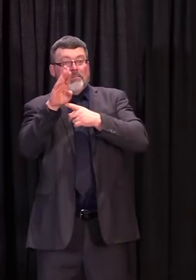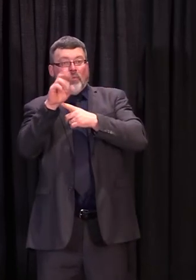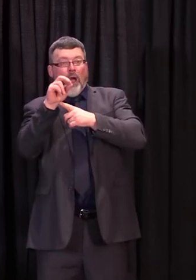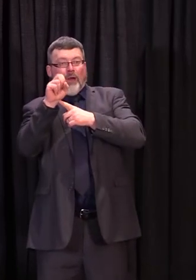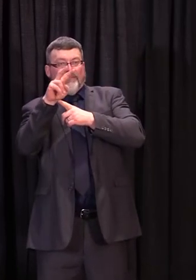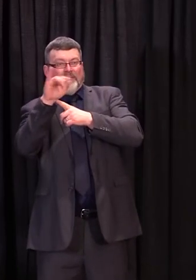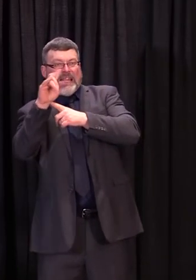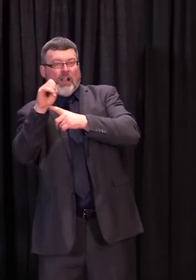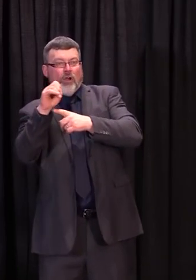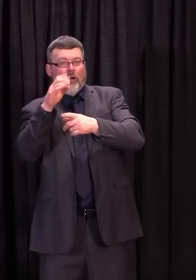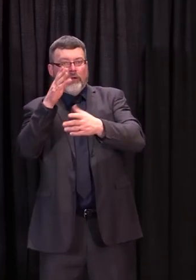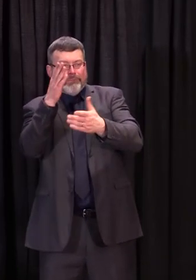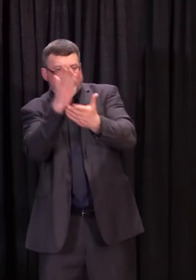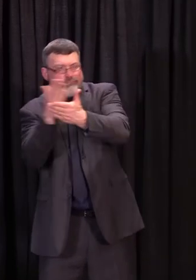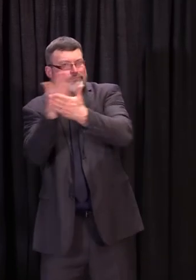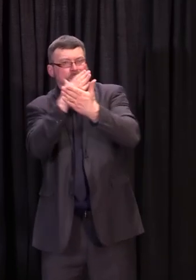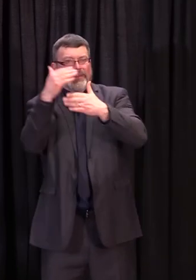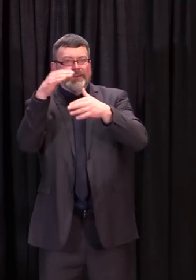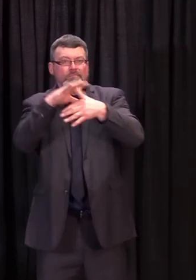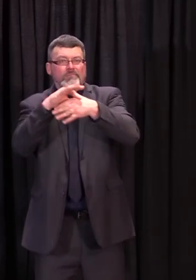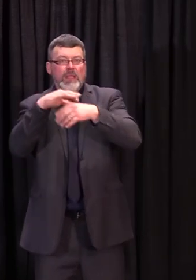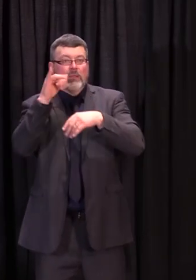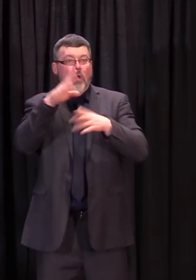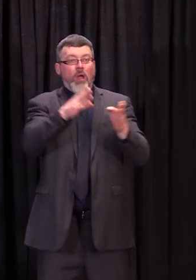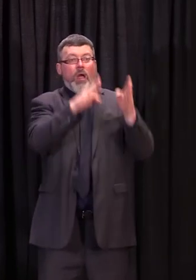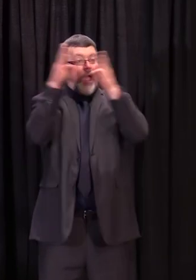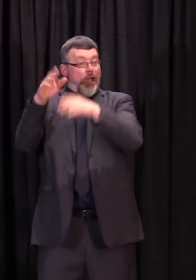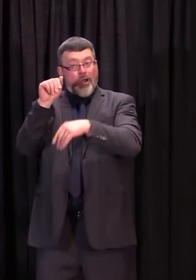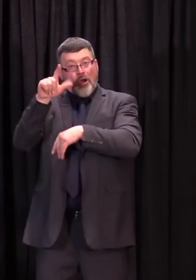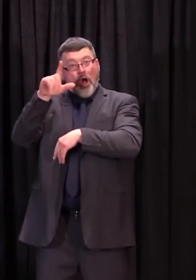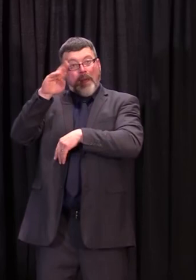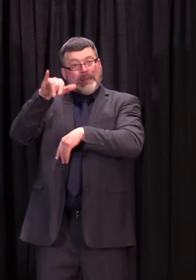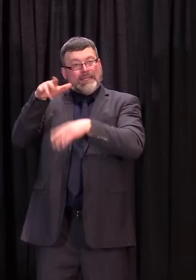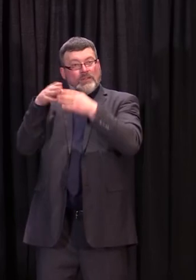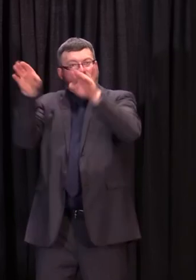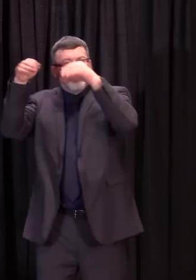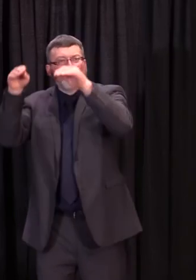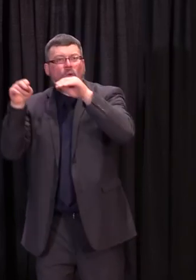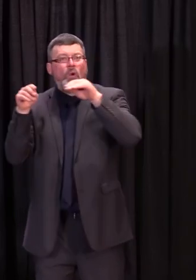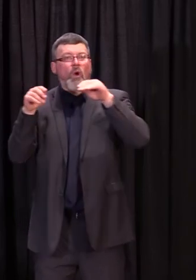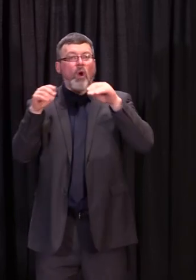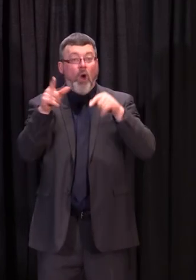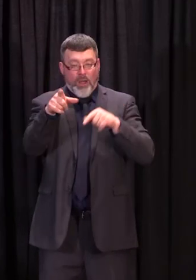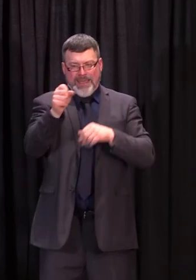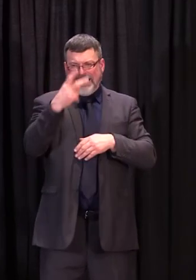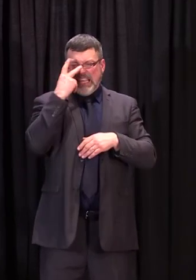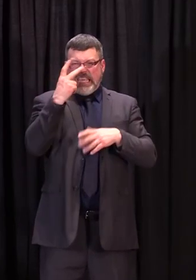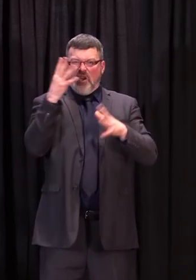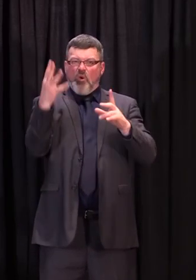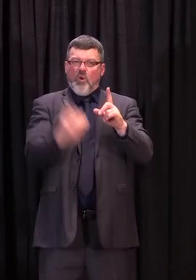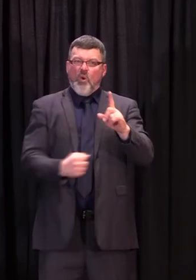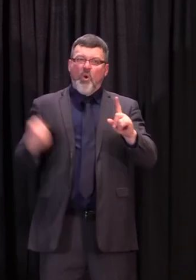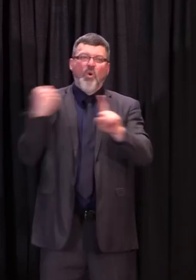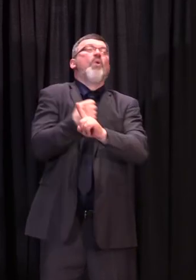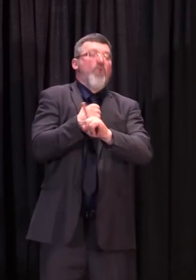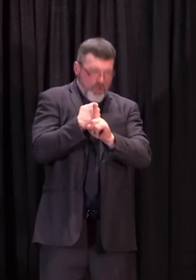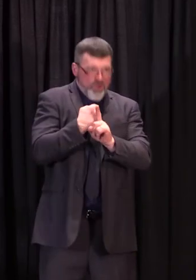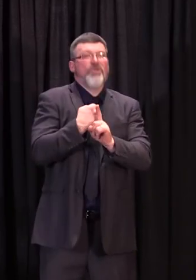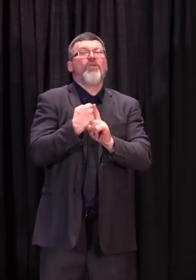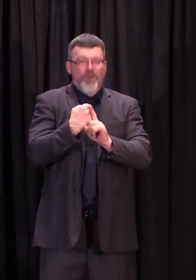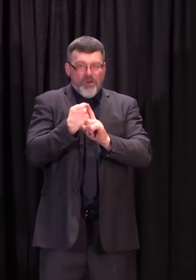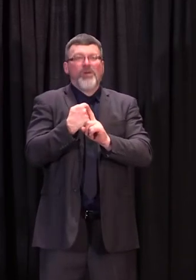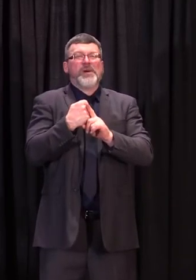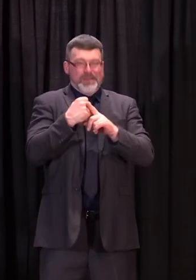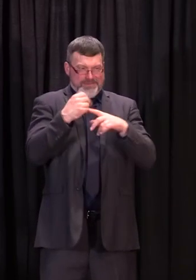Store, it's easy to see what an impact this essential program has made. So we should add